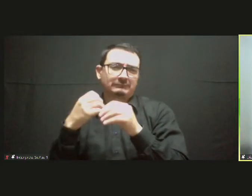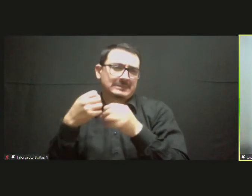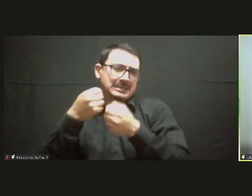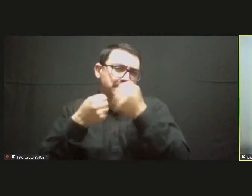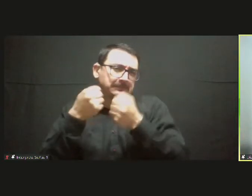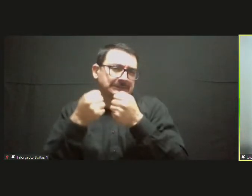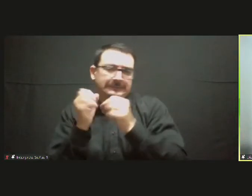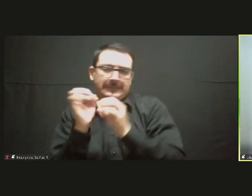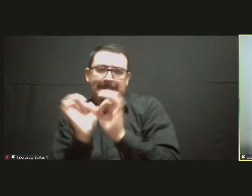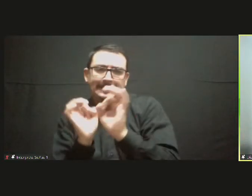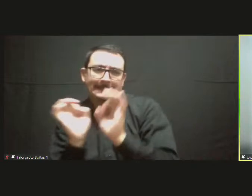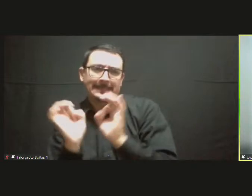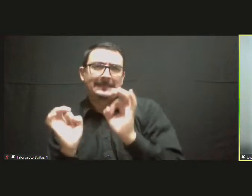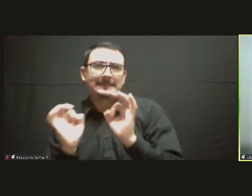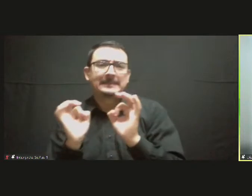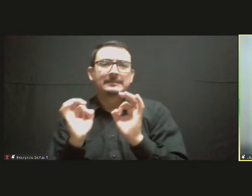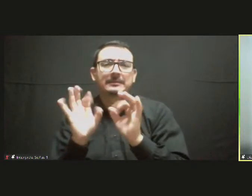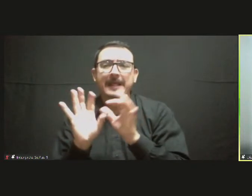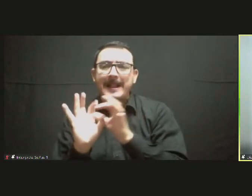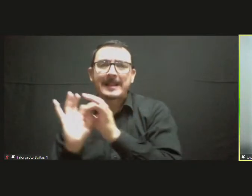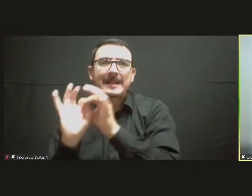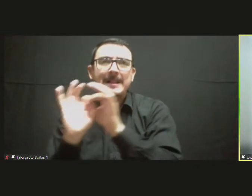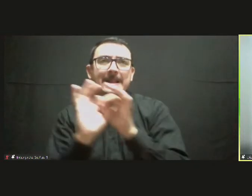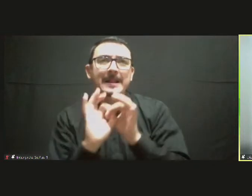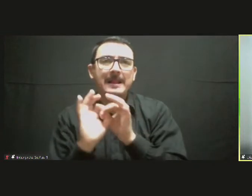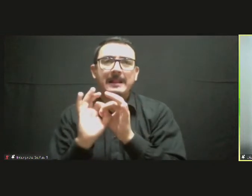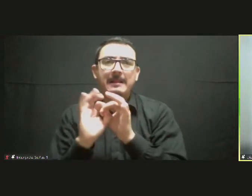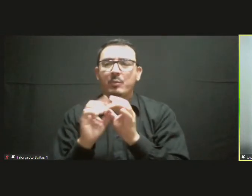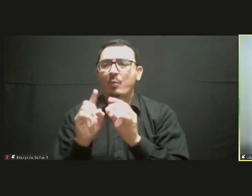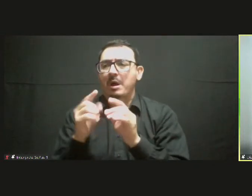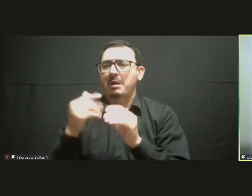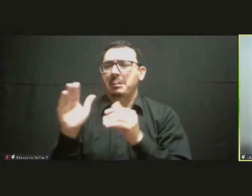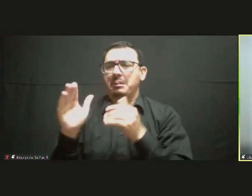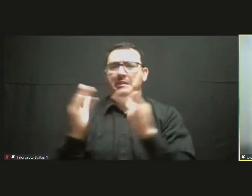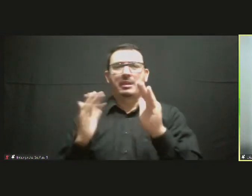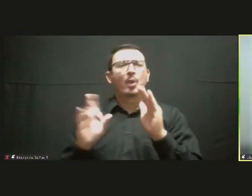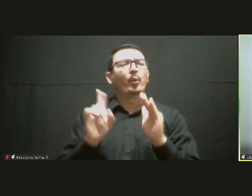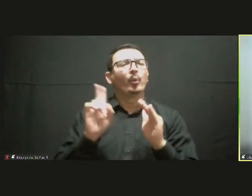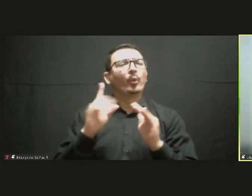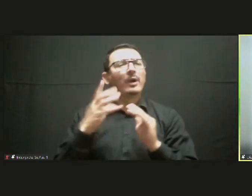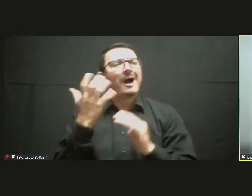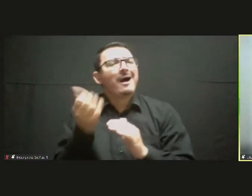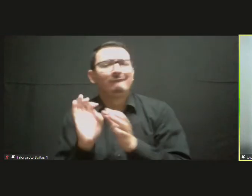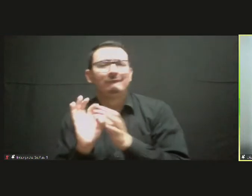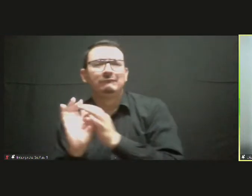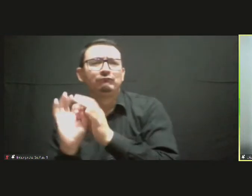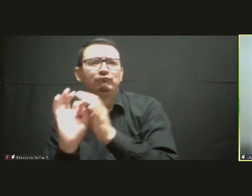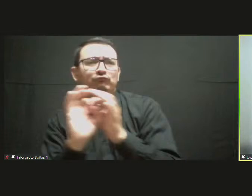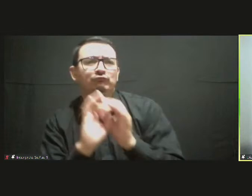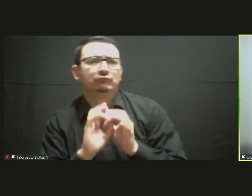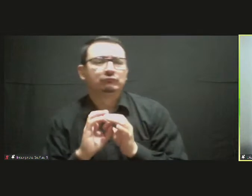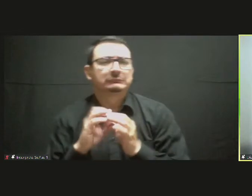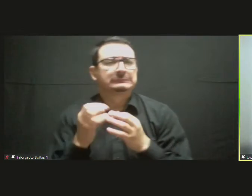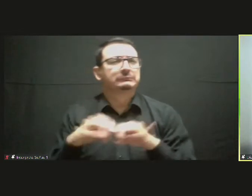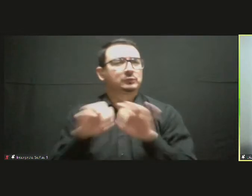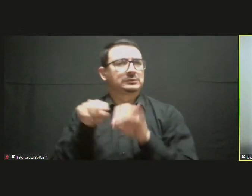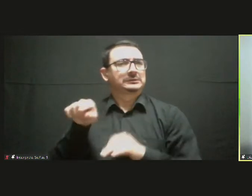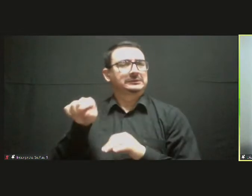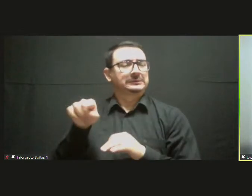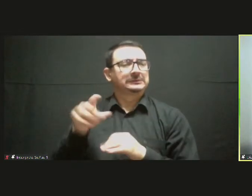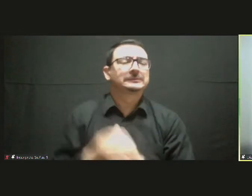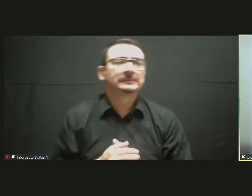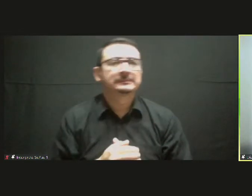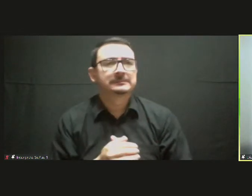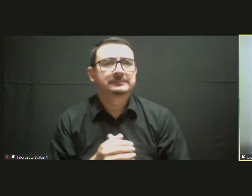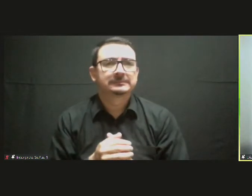tourism-dependent economies to demonstrate the formidable challenge that the devastation of the industry has presented to these